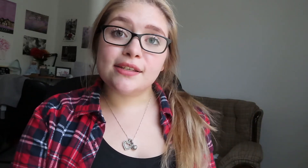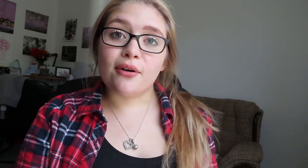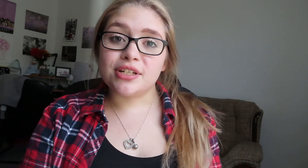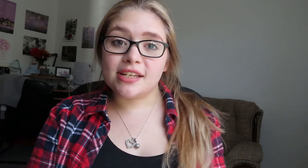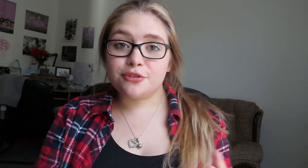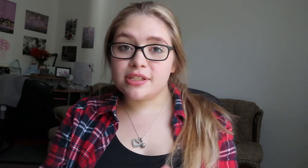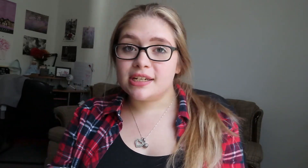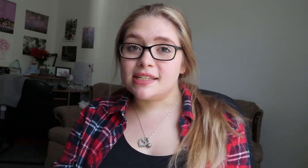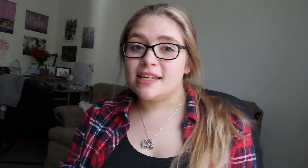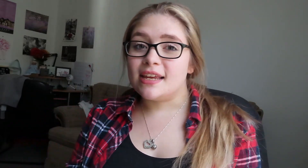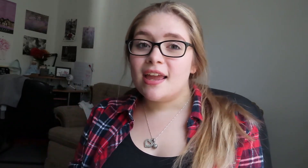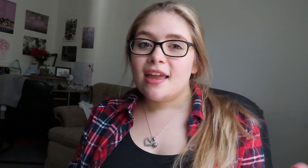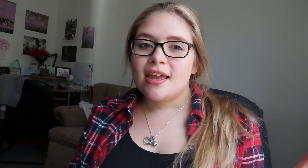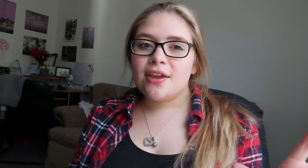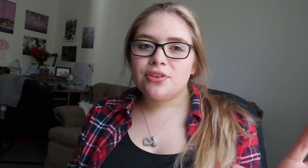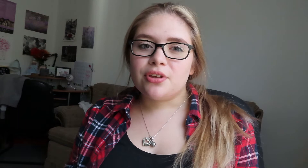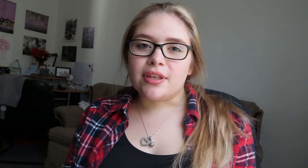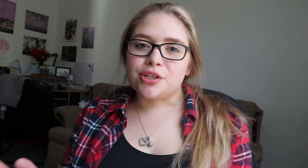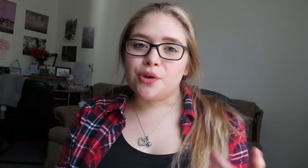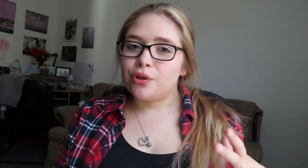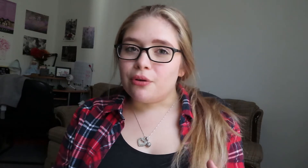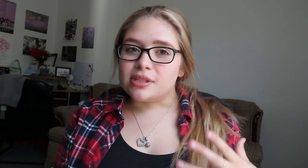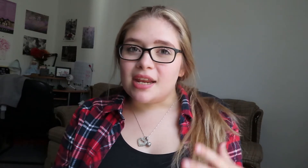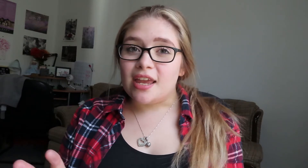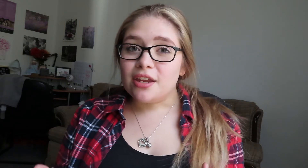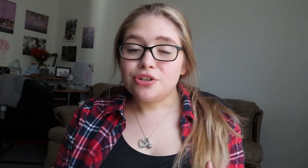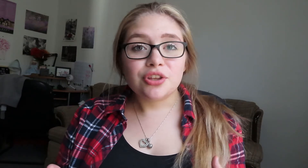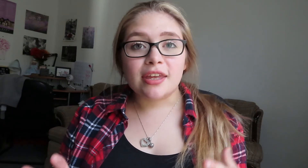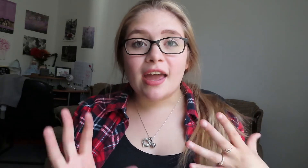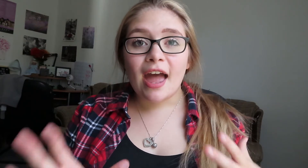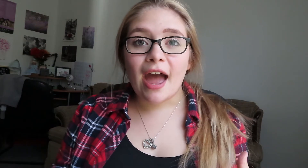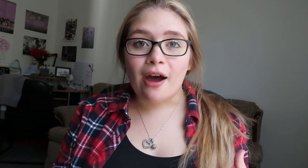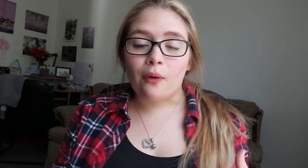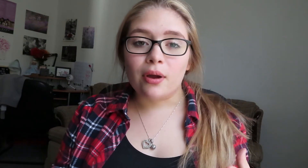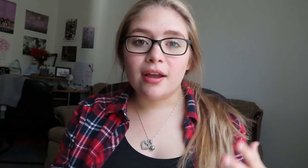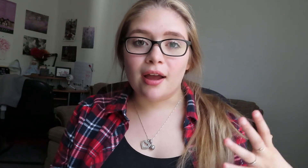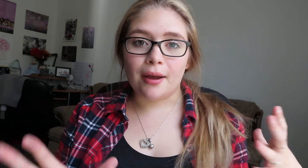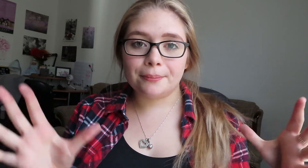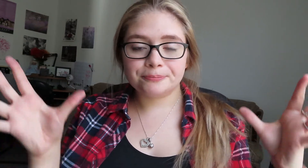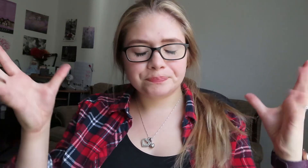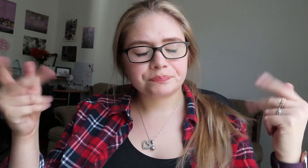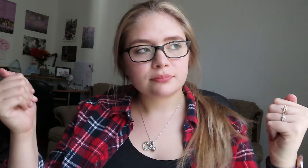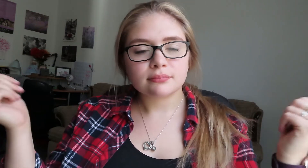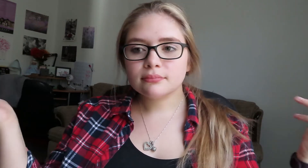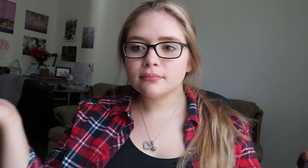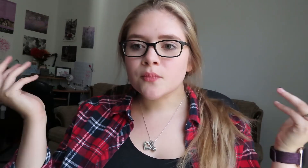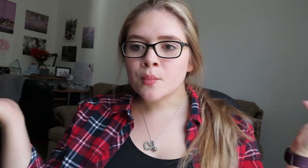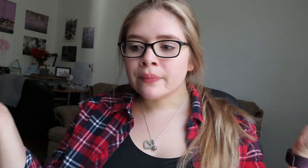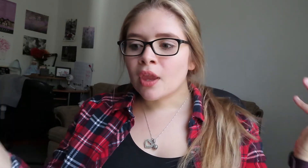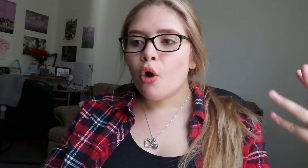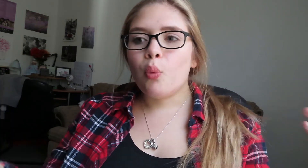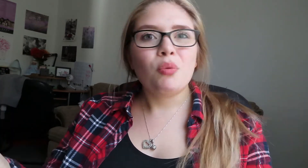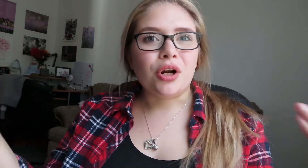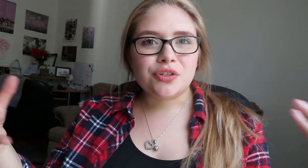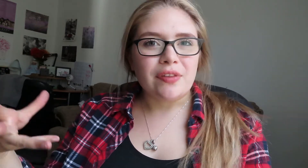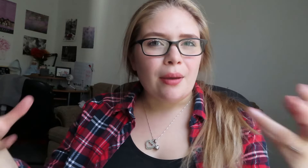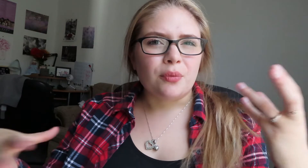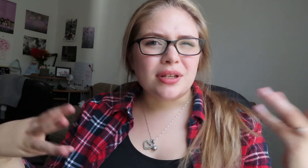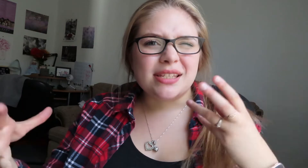so it's just interesting to see even though they're like so close in age like how um what works for them and what's